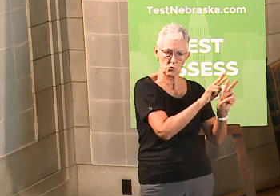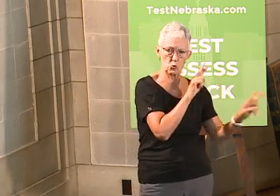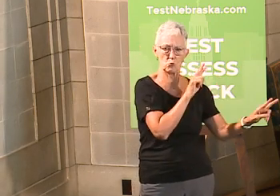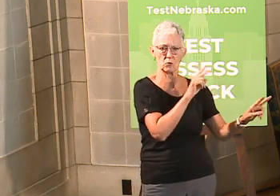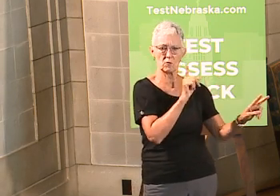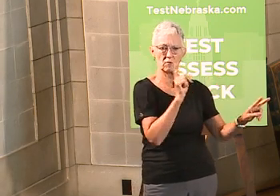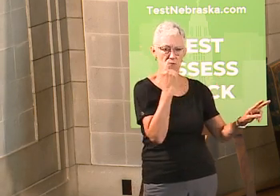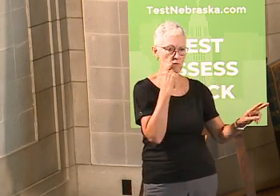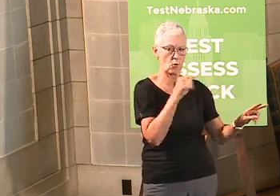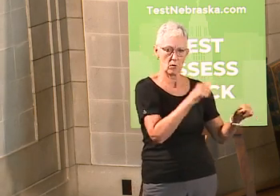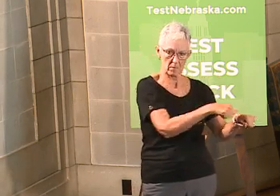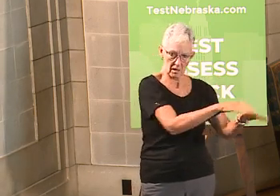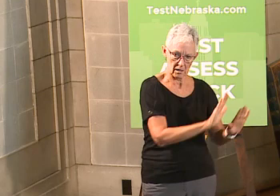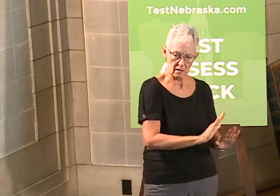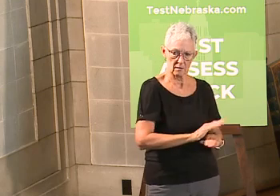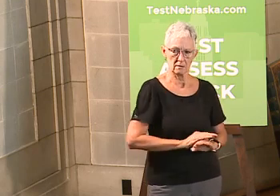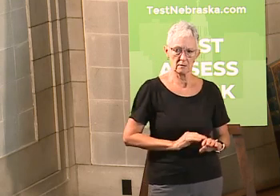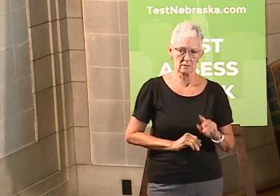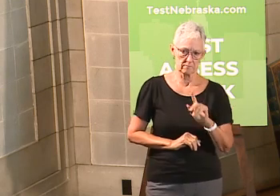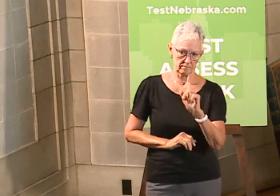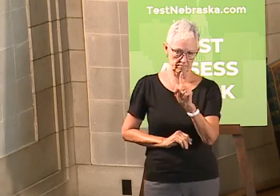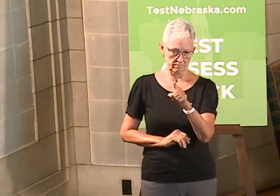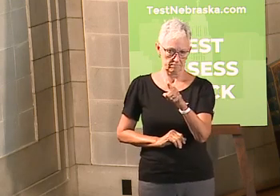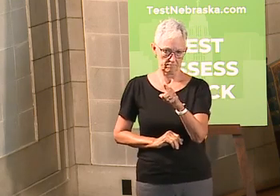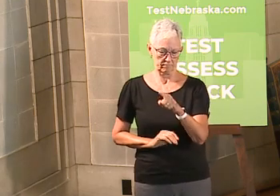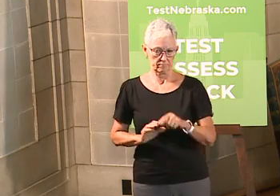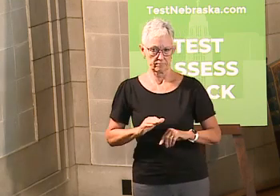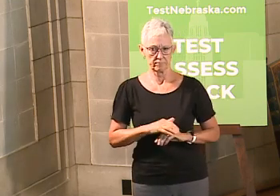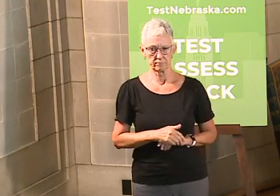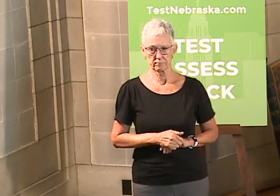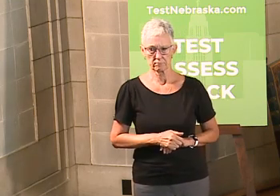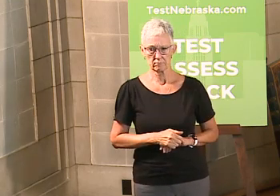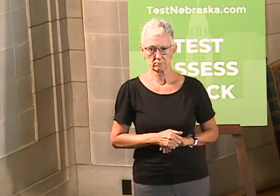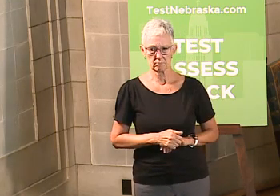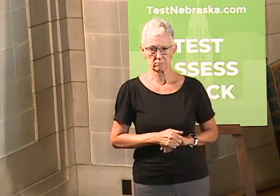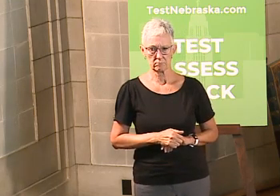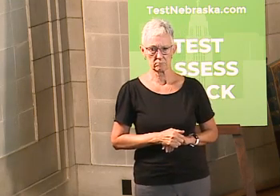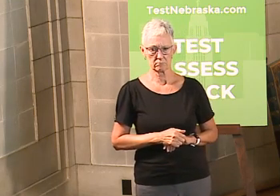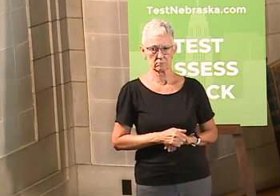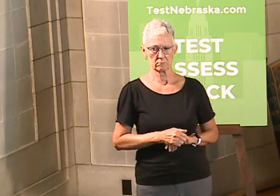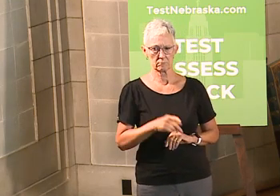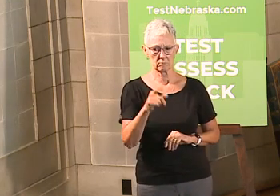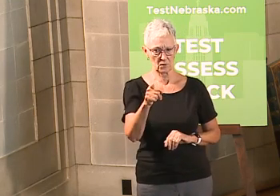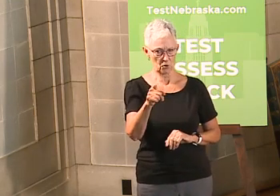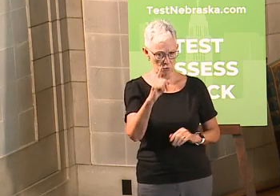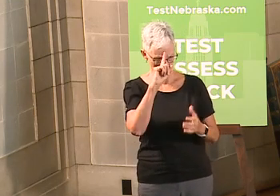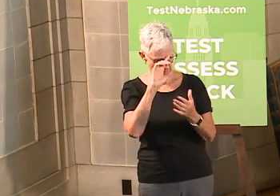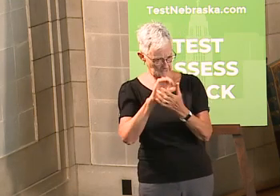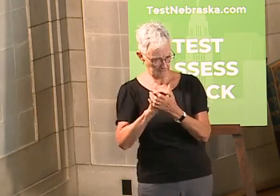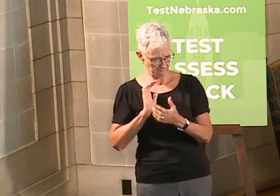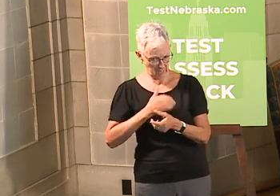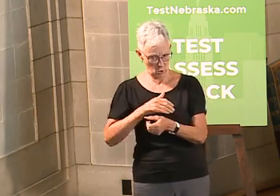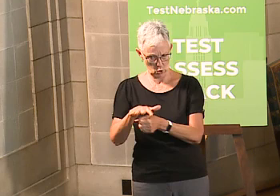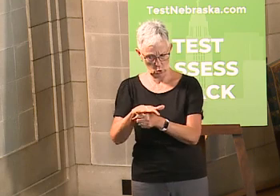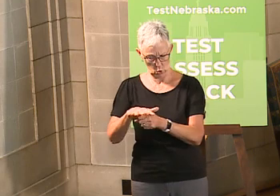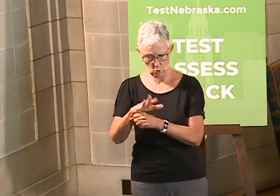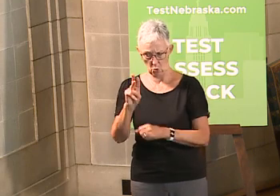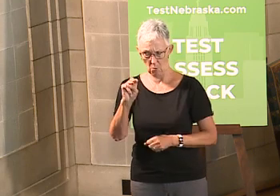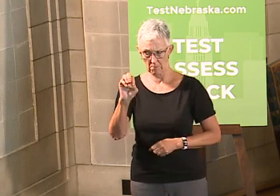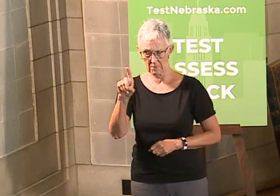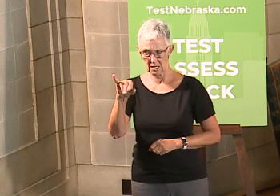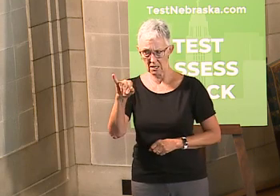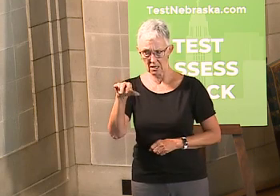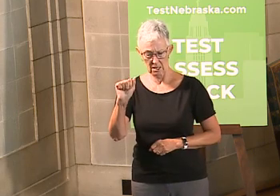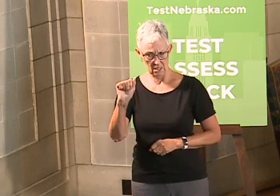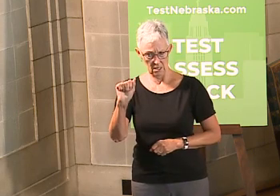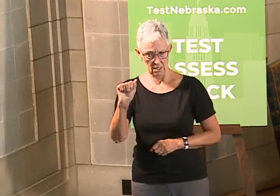out. Do you believe that our local media outlets don't trust local law enforcement? So the